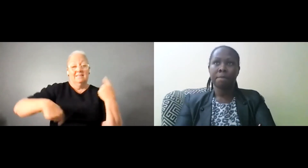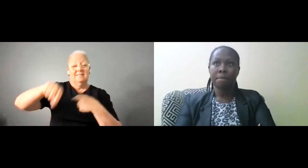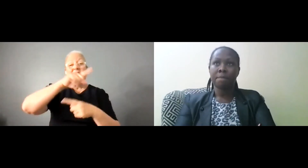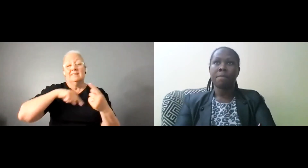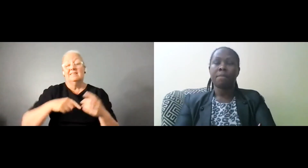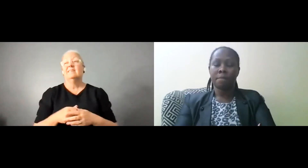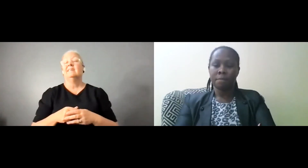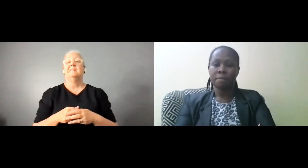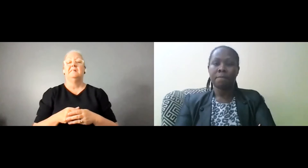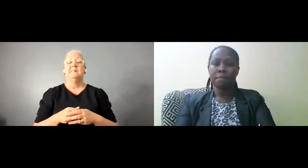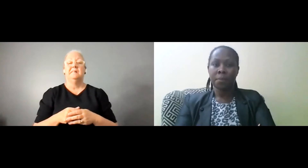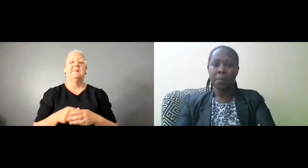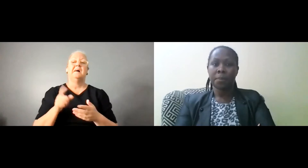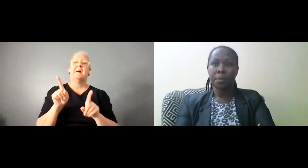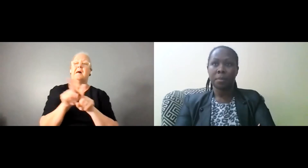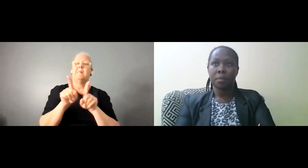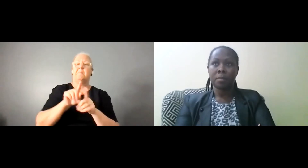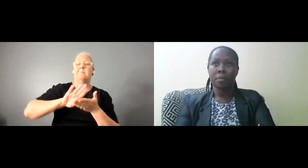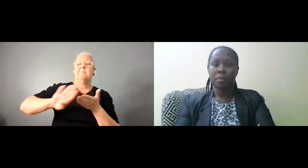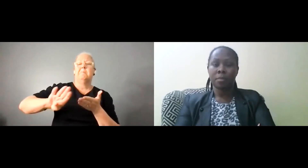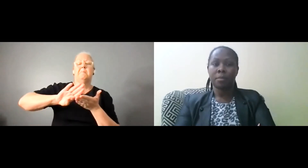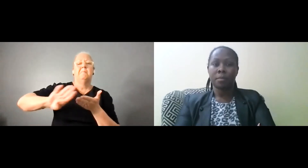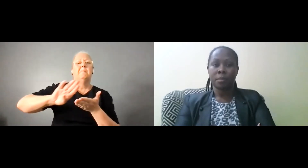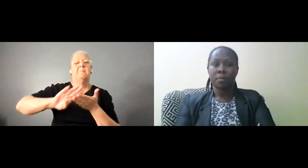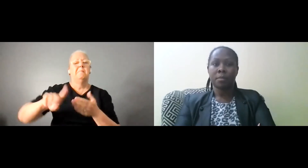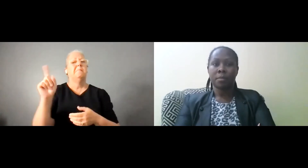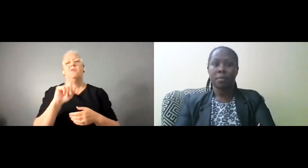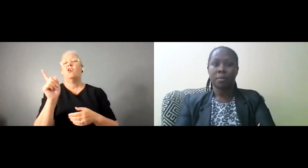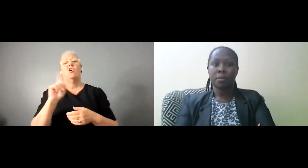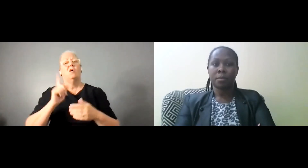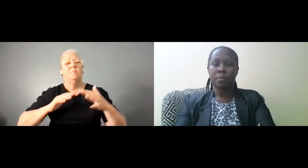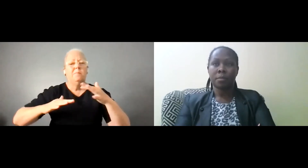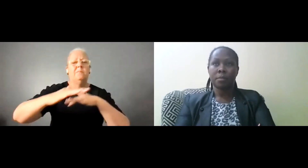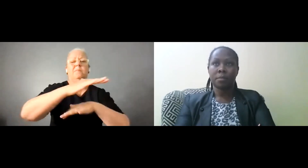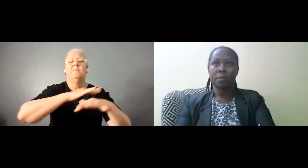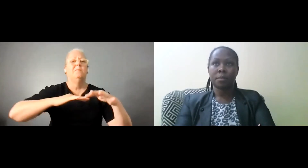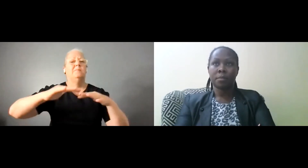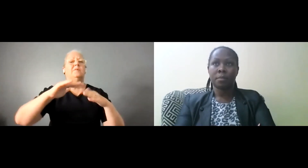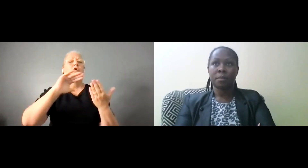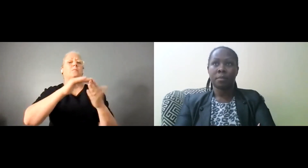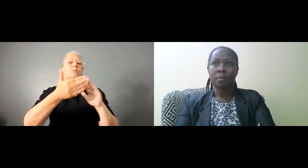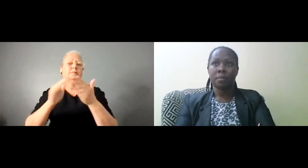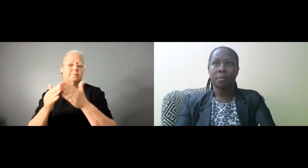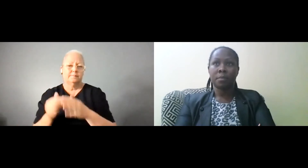marginalized people in the society, both economically, socially, and